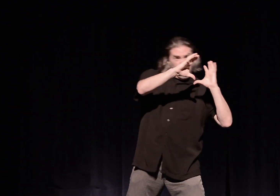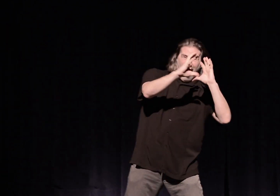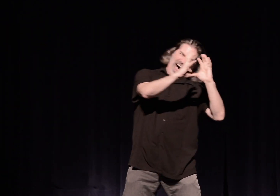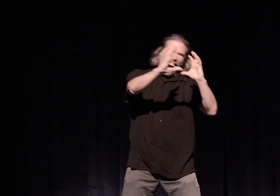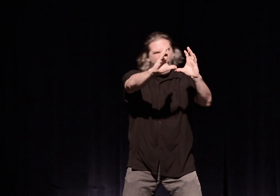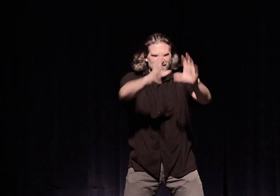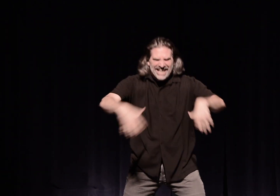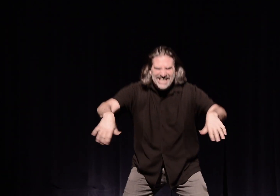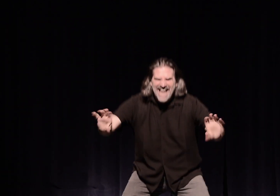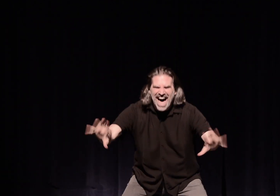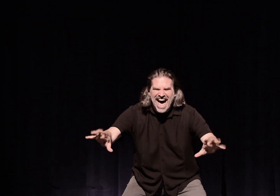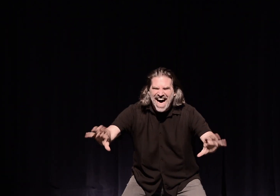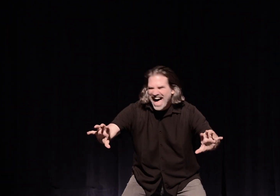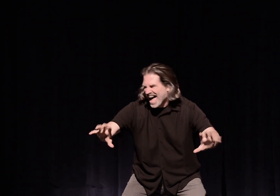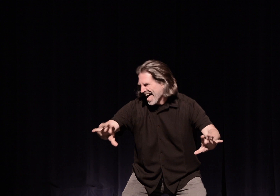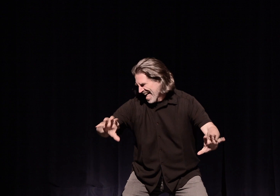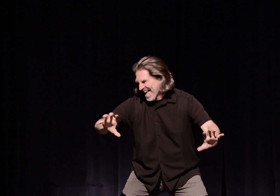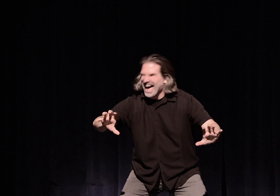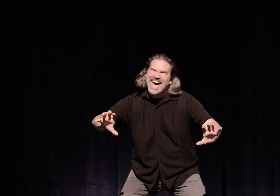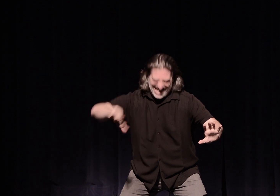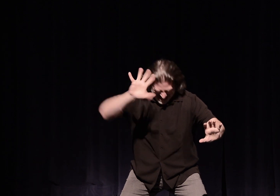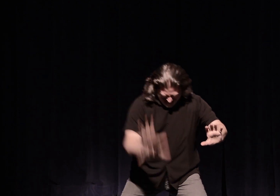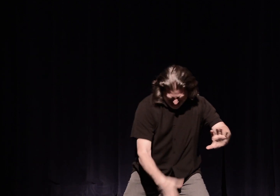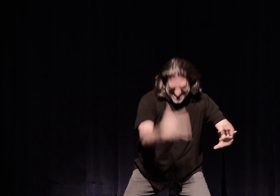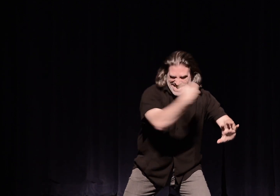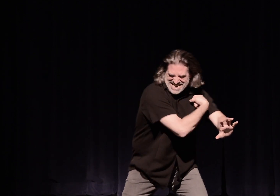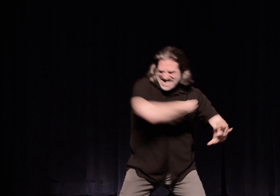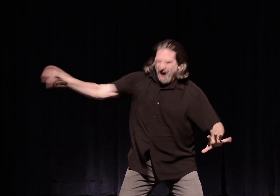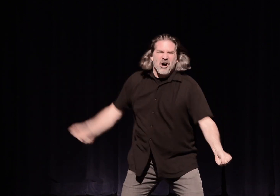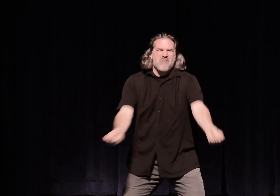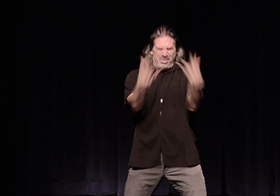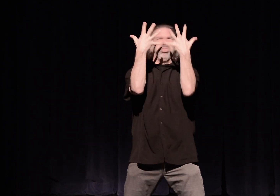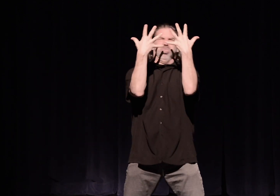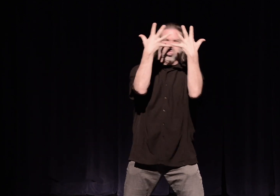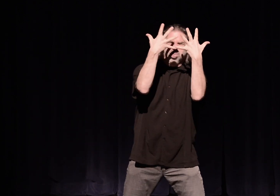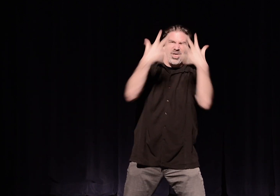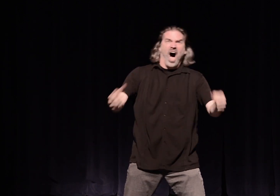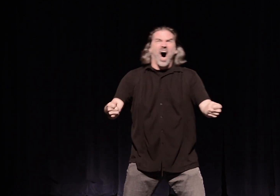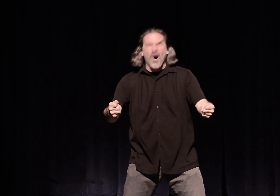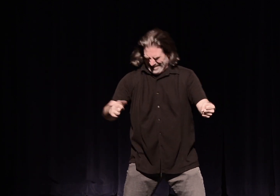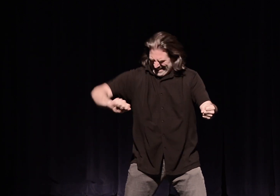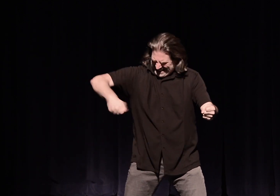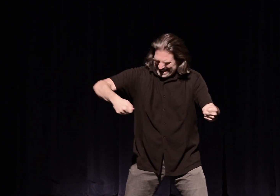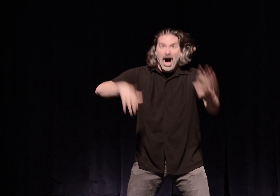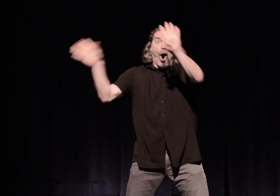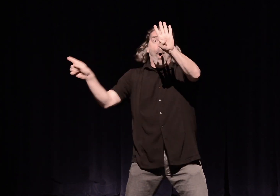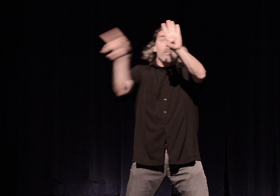A passing monster truck, a truck that spits up ice on the windshield.